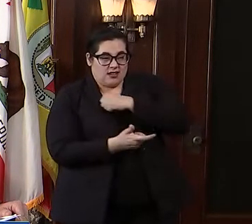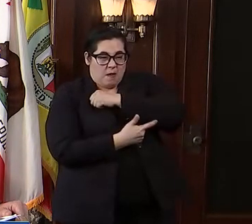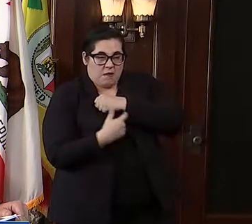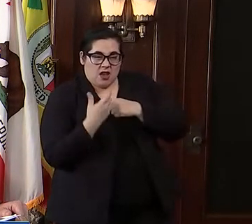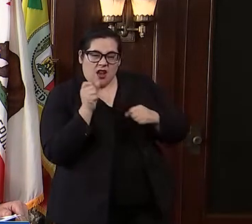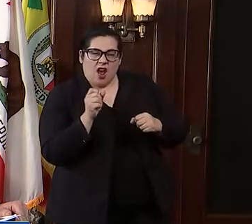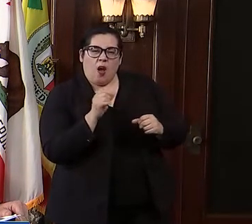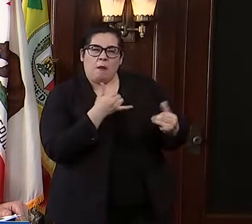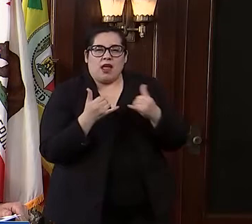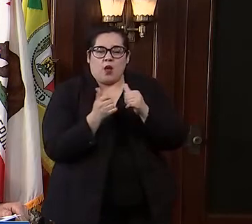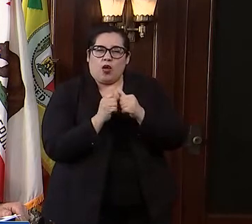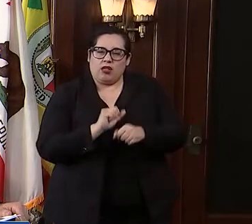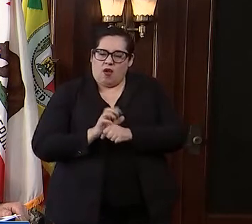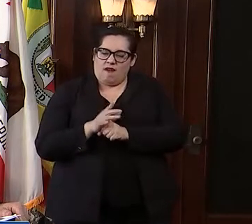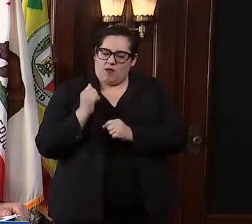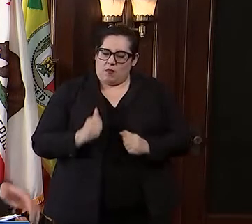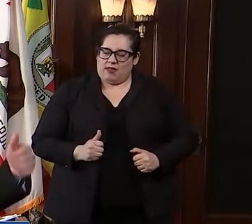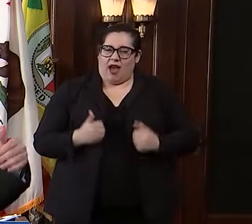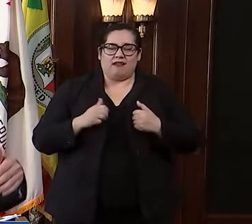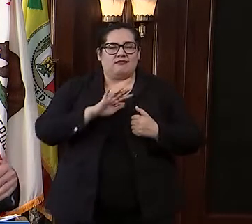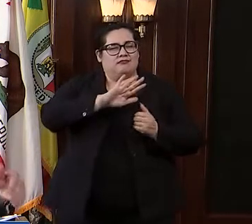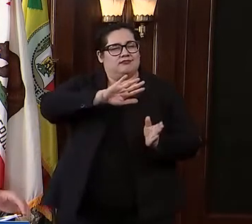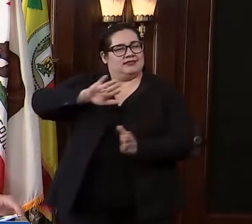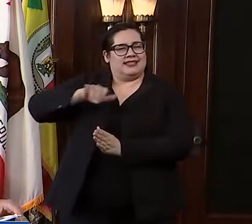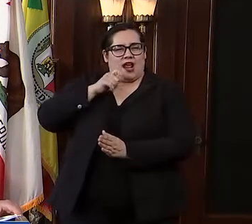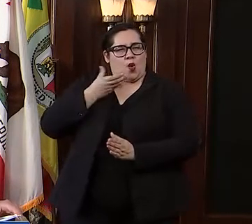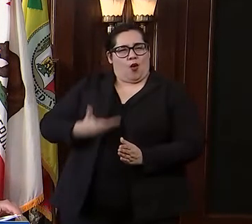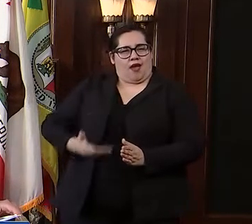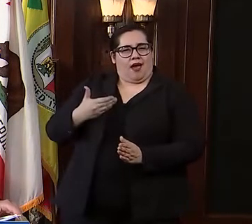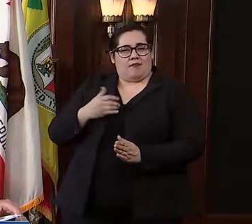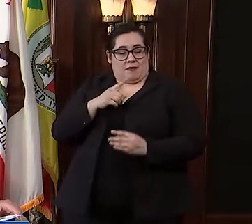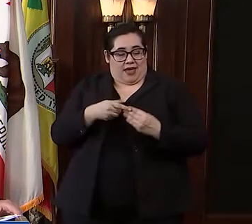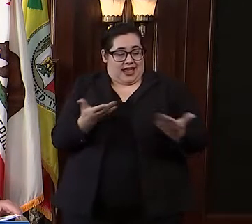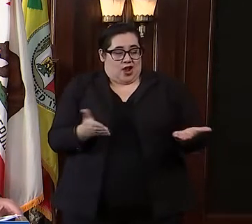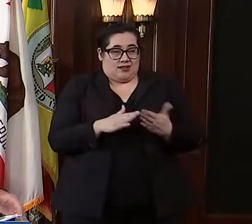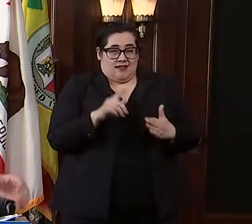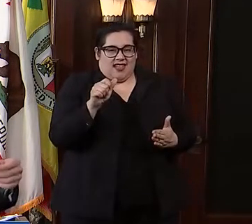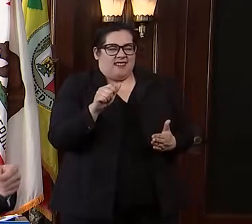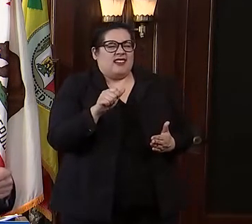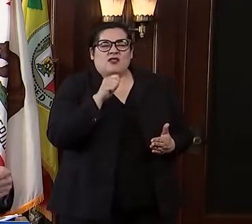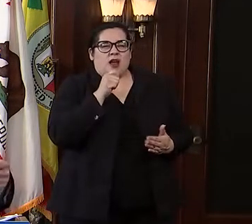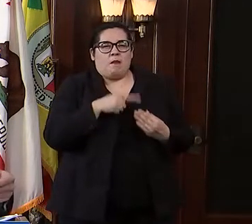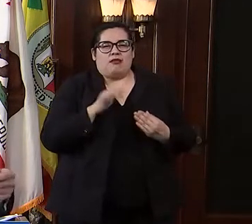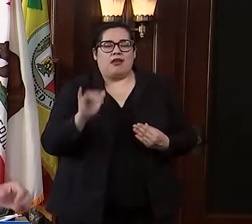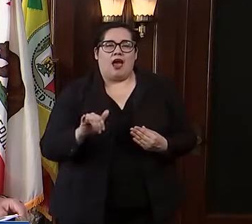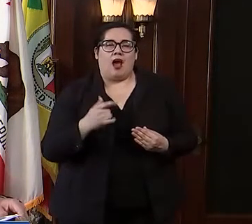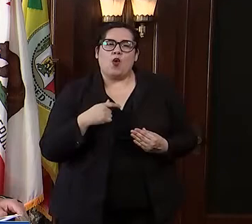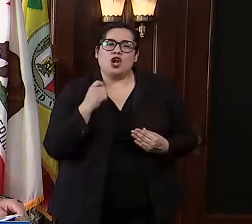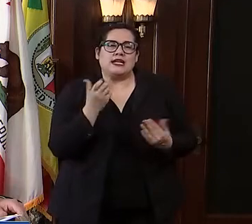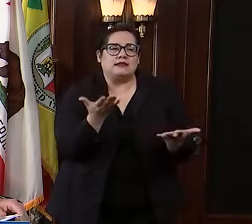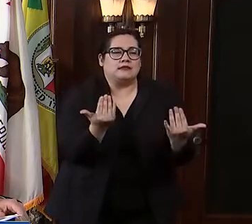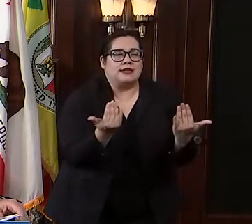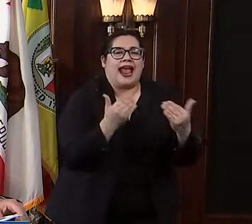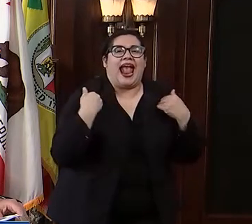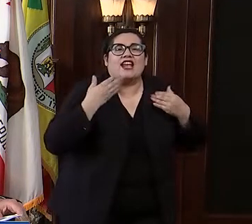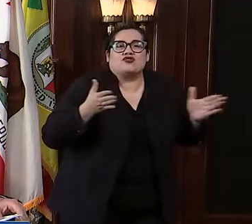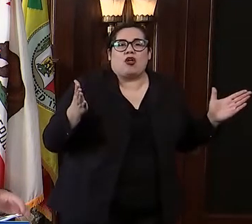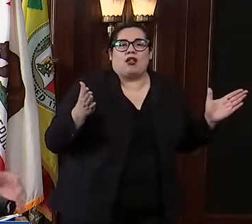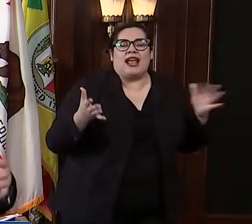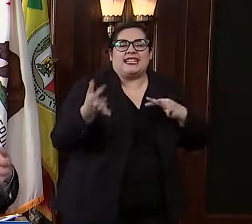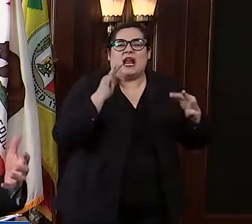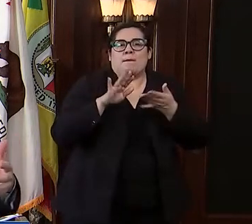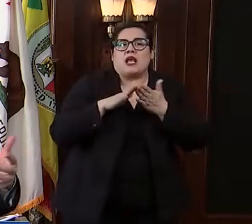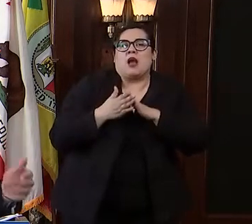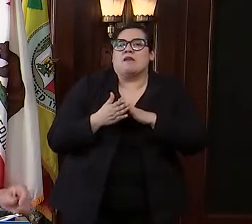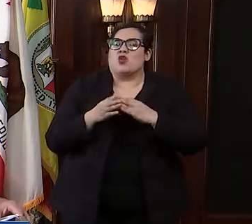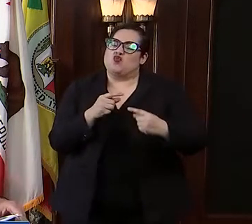lives. It's just not who I am. It's not what we're about here in Los Angeles. As I said, we should summon our better angels rather than becoming a